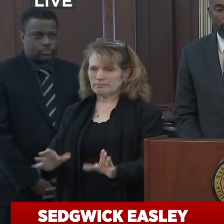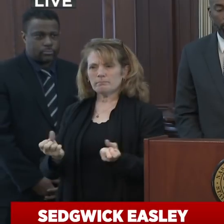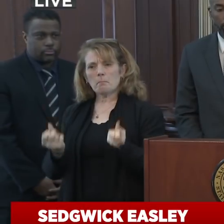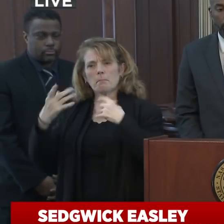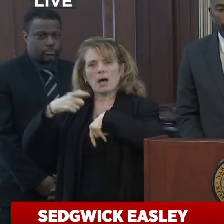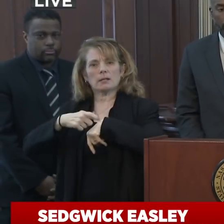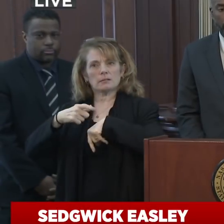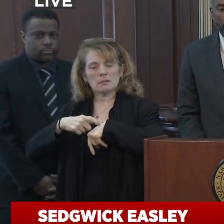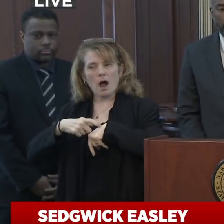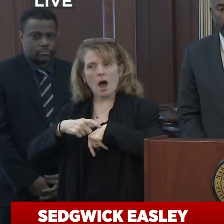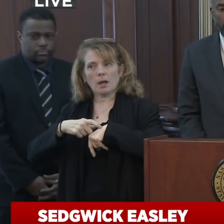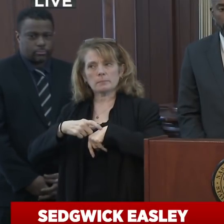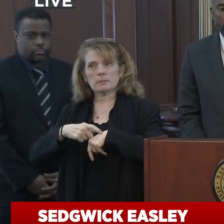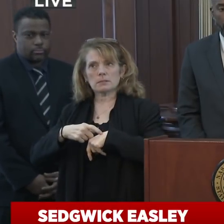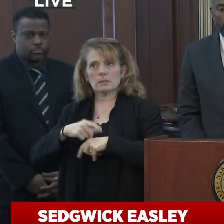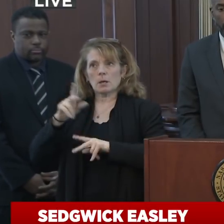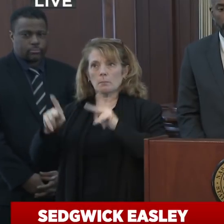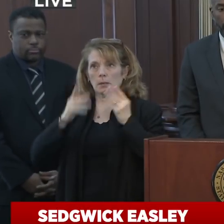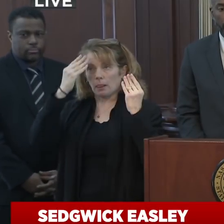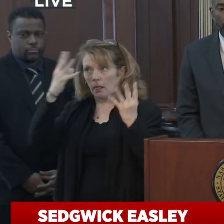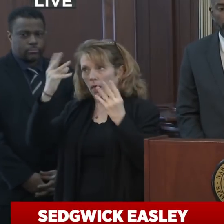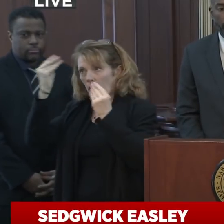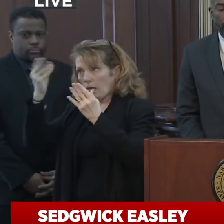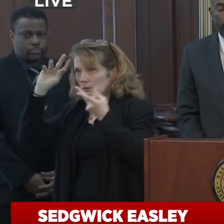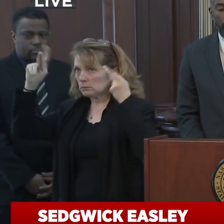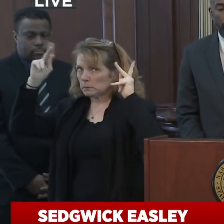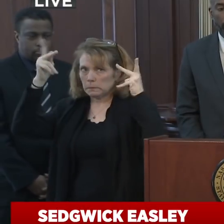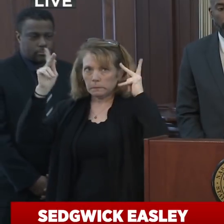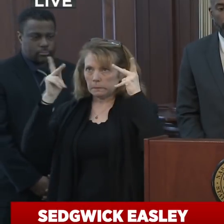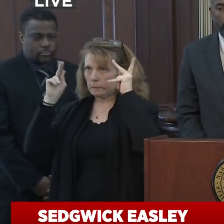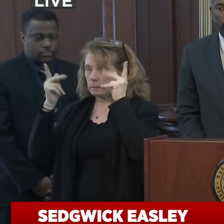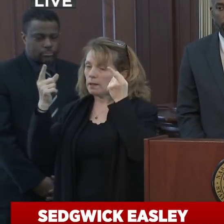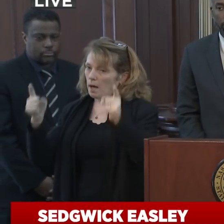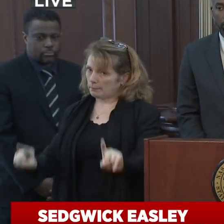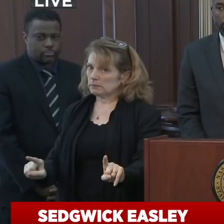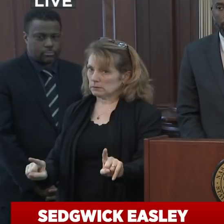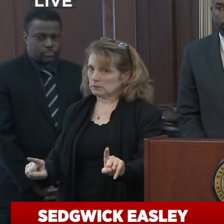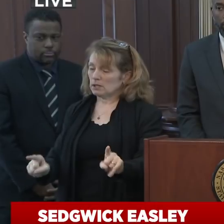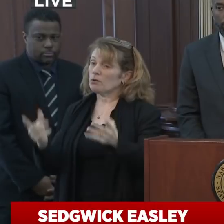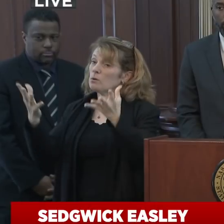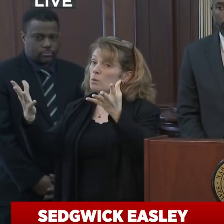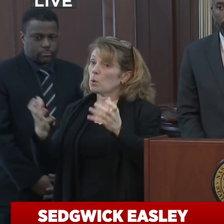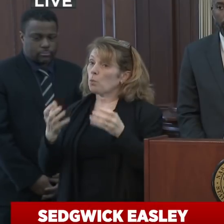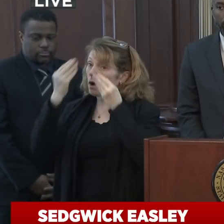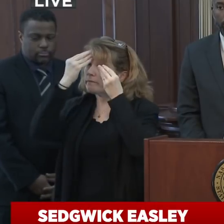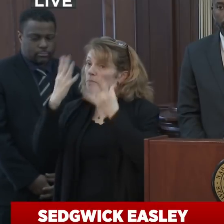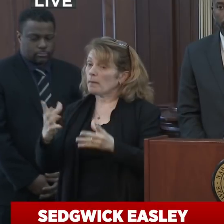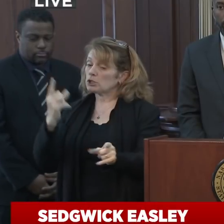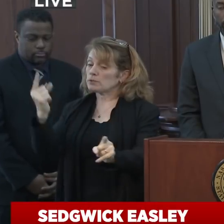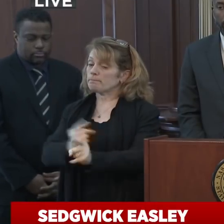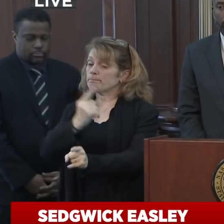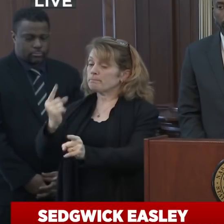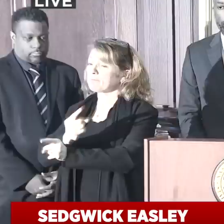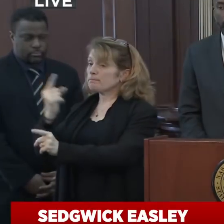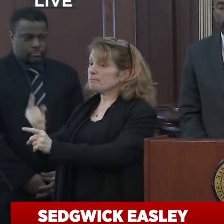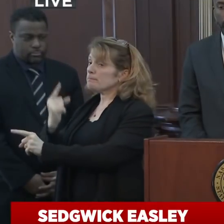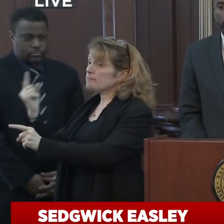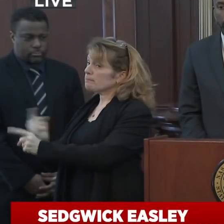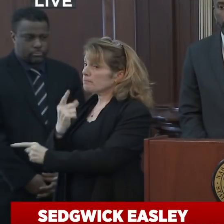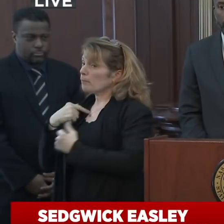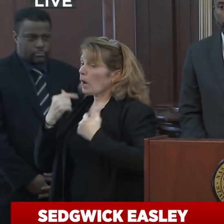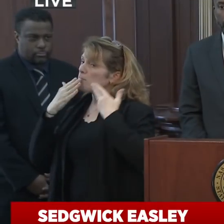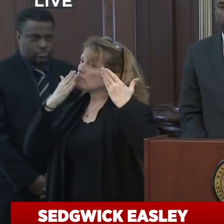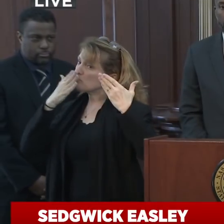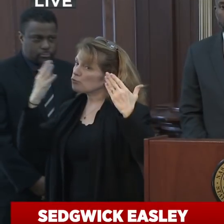moments is misinformation. And what we are trying to do is to give out correct information. So certainly I'm grateful